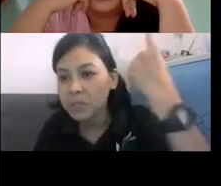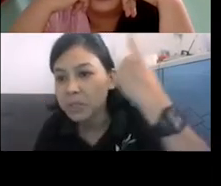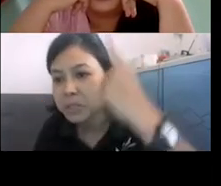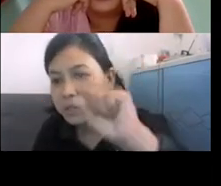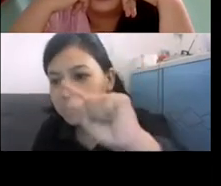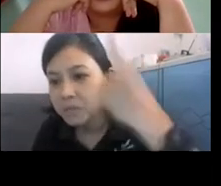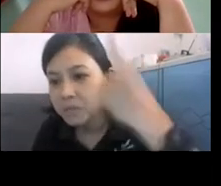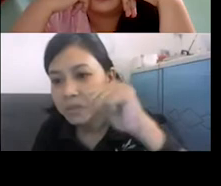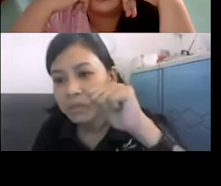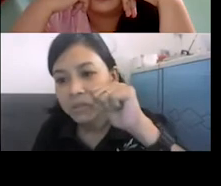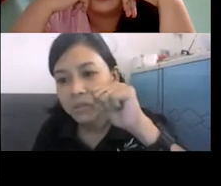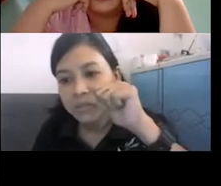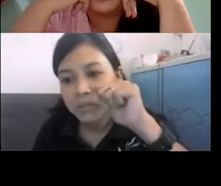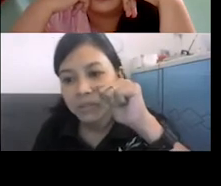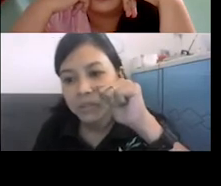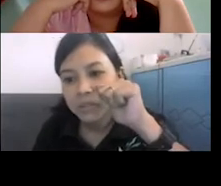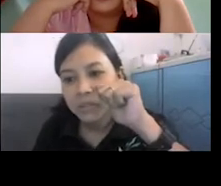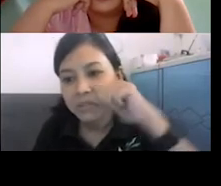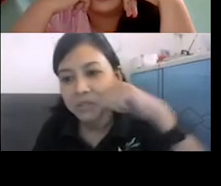Okay. So,